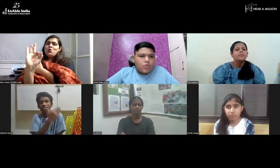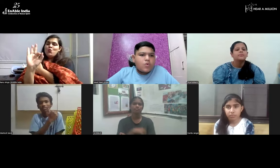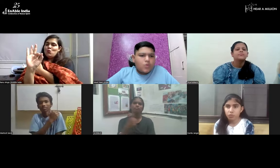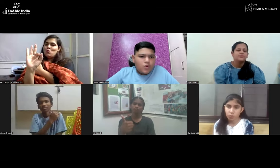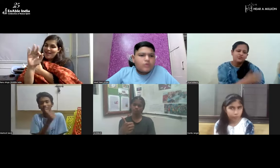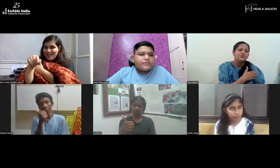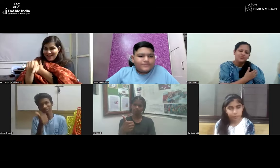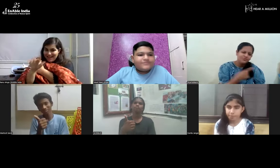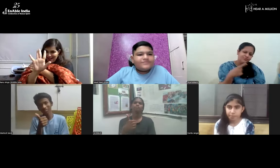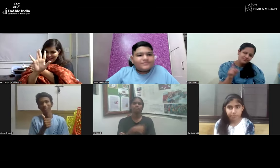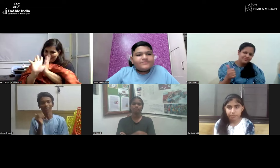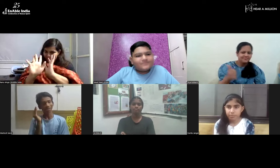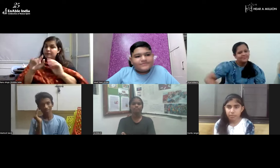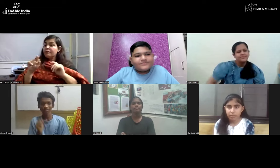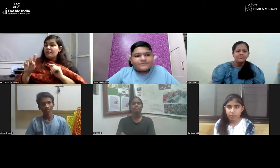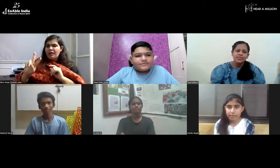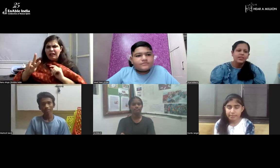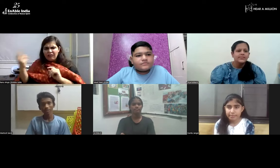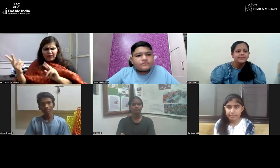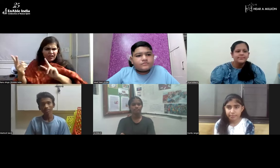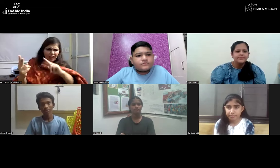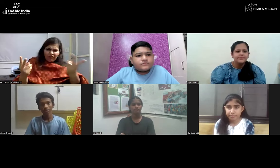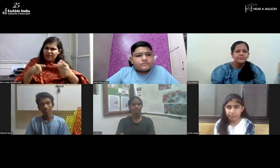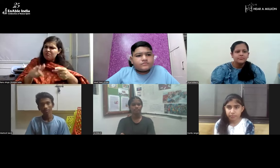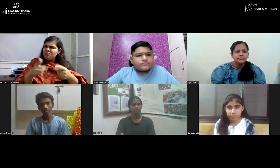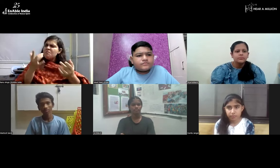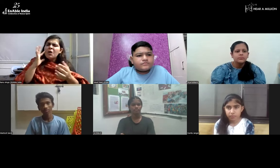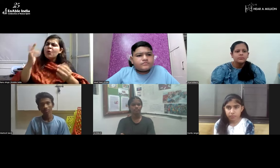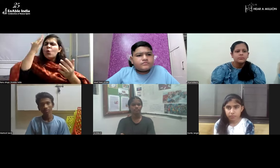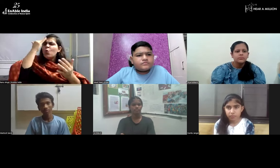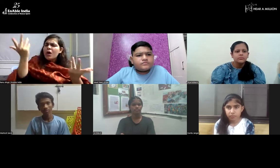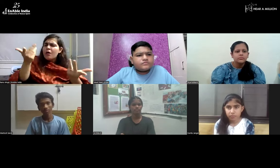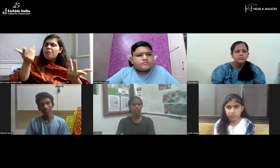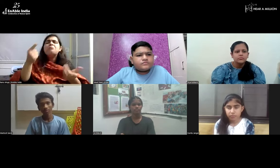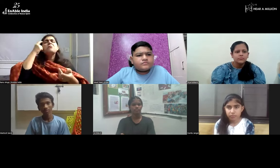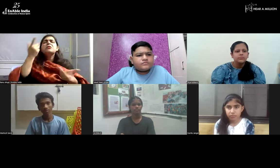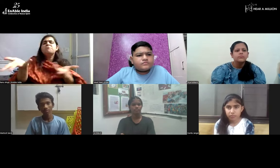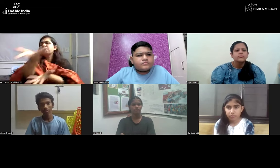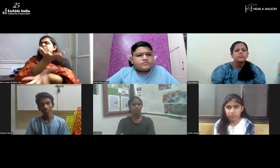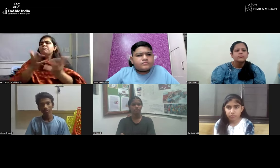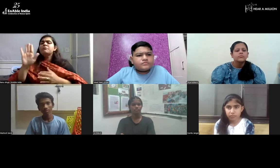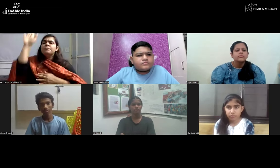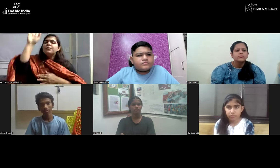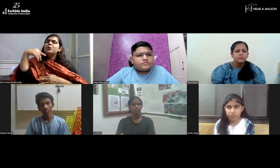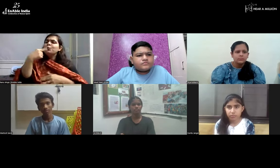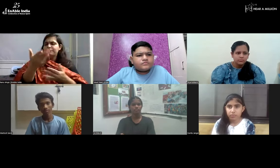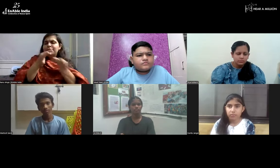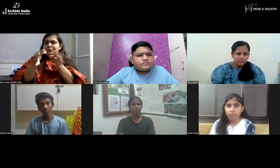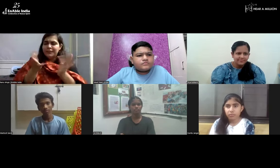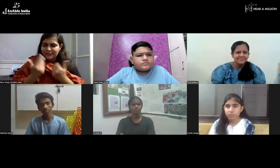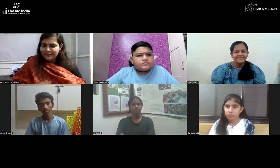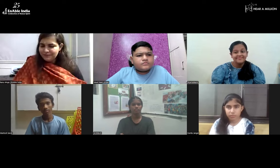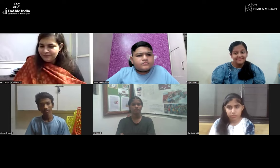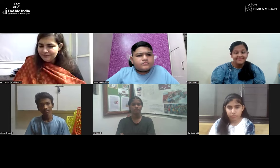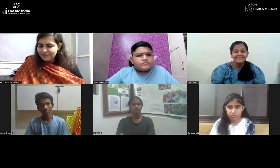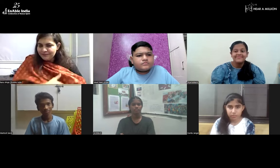encourage us to be more curious, help us to translate the content into ourselves. So it's more important to share the knowledge